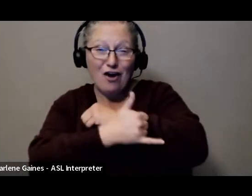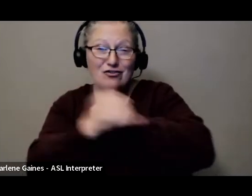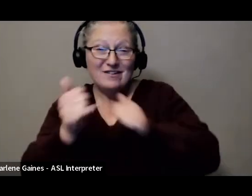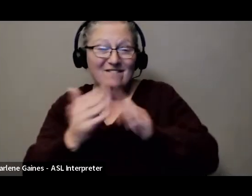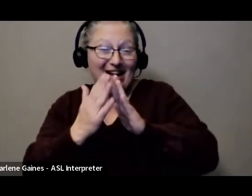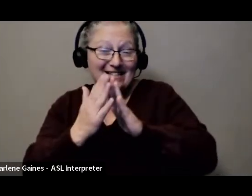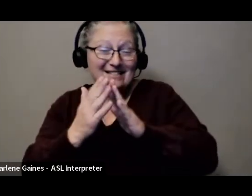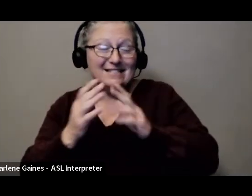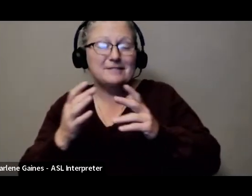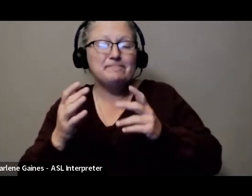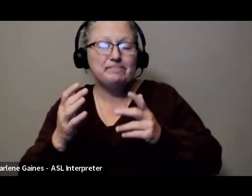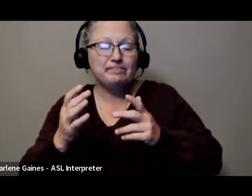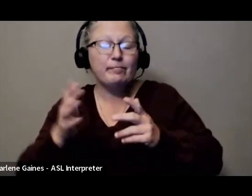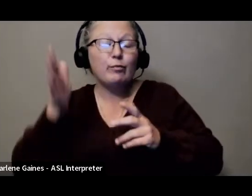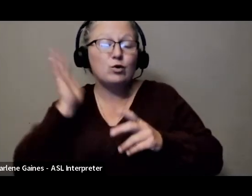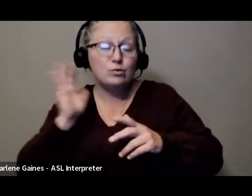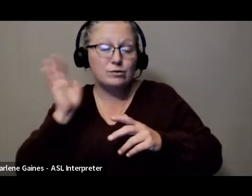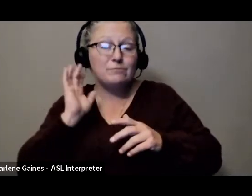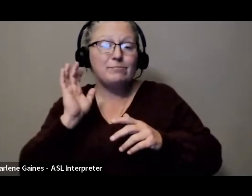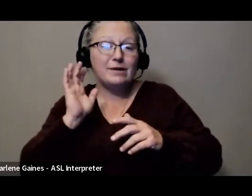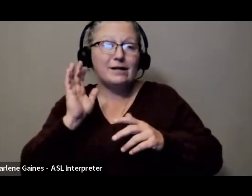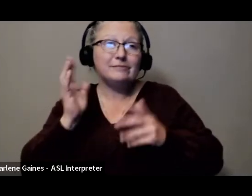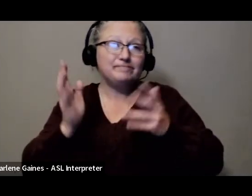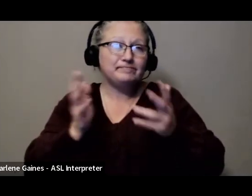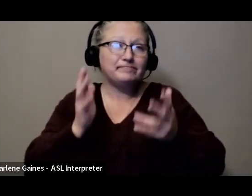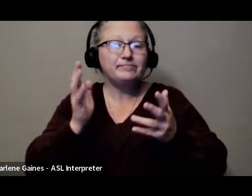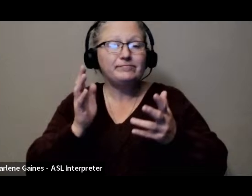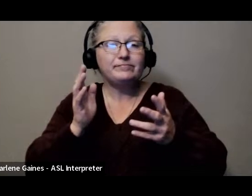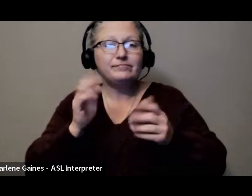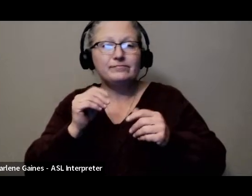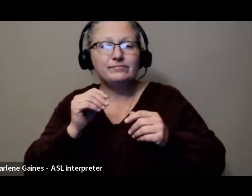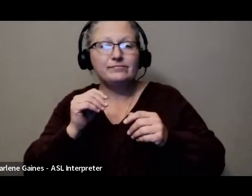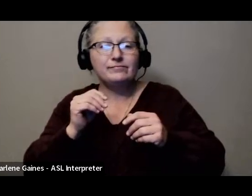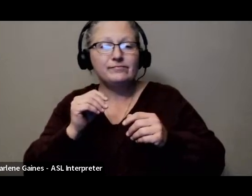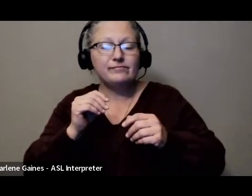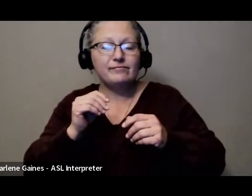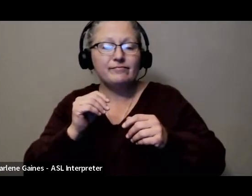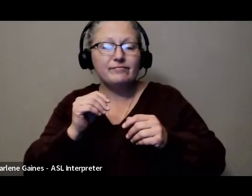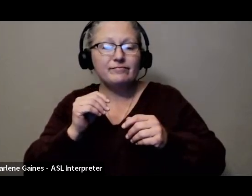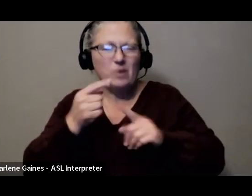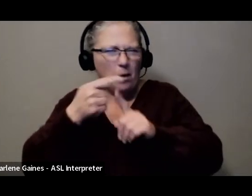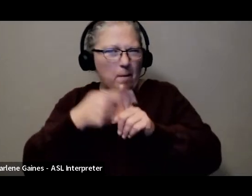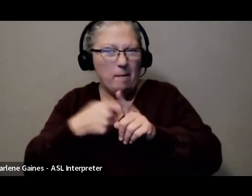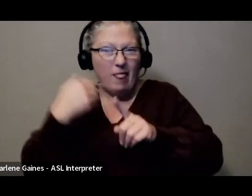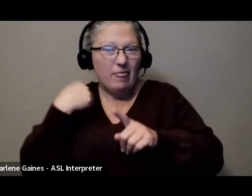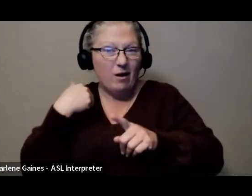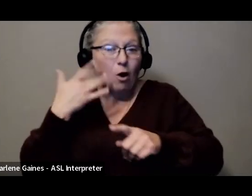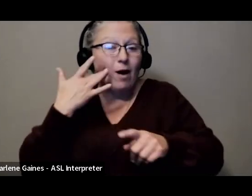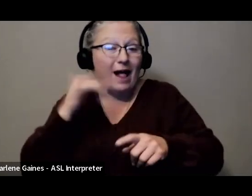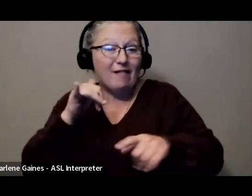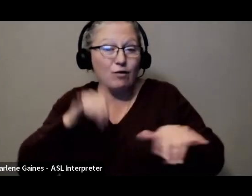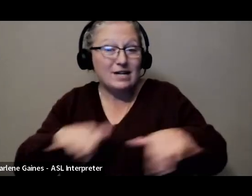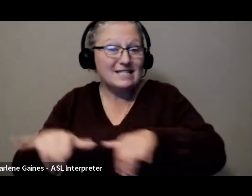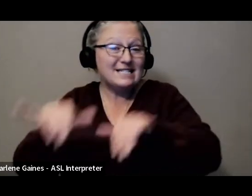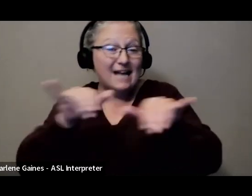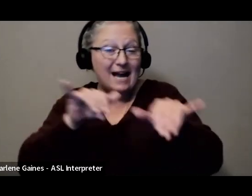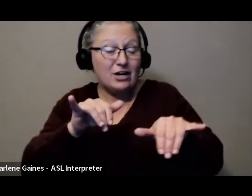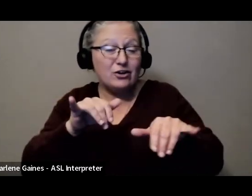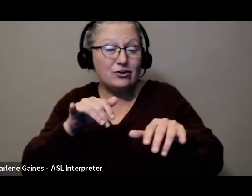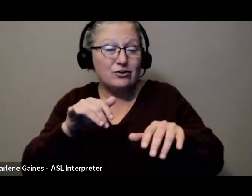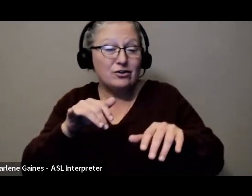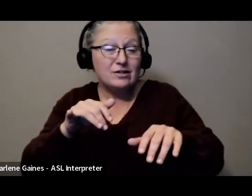facing. It used to be actually even just a month ago, the California standards were that you had